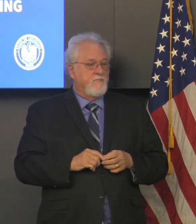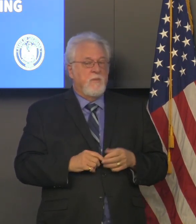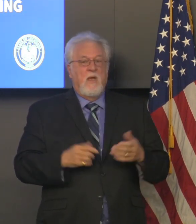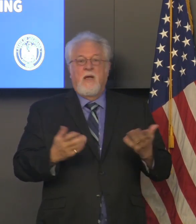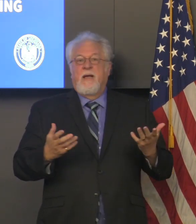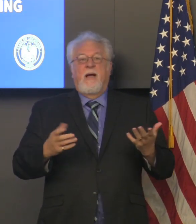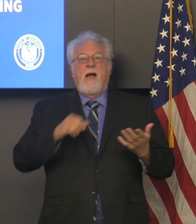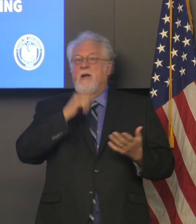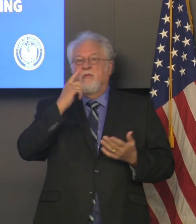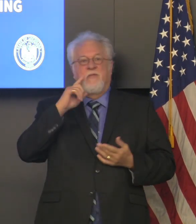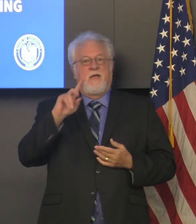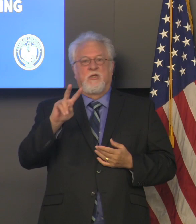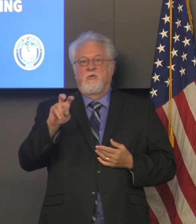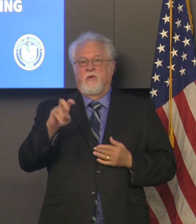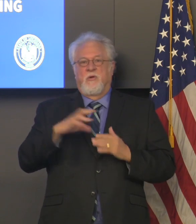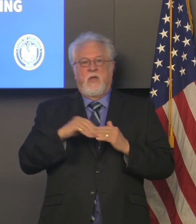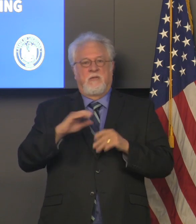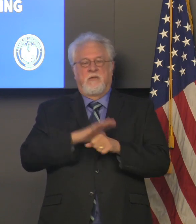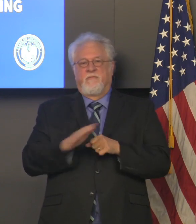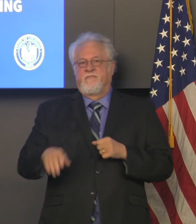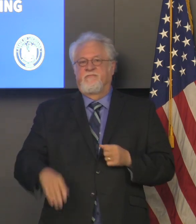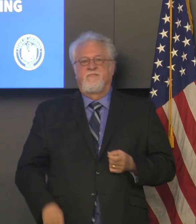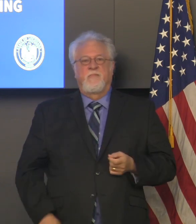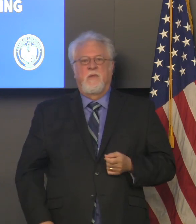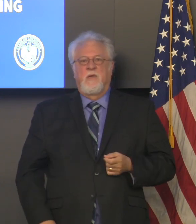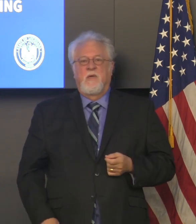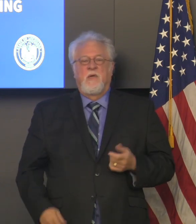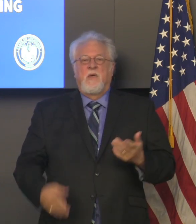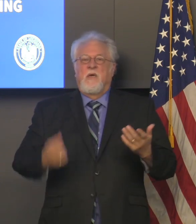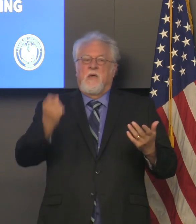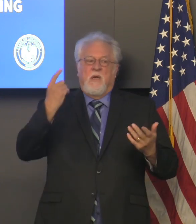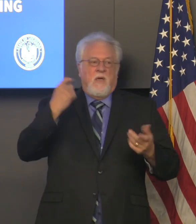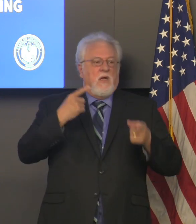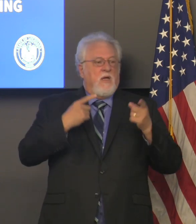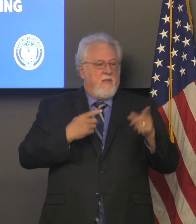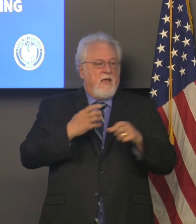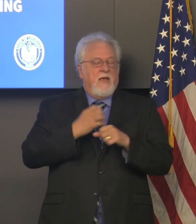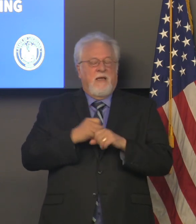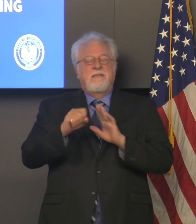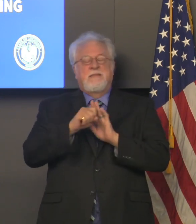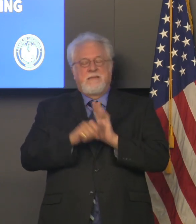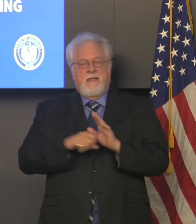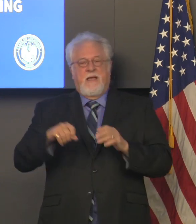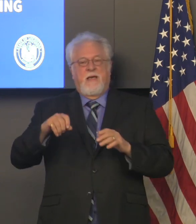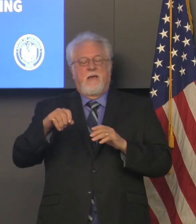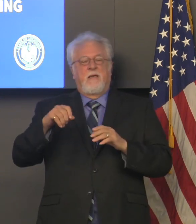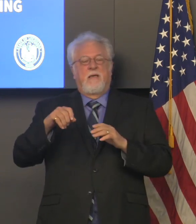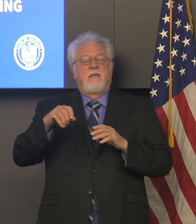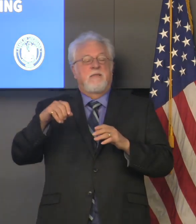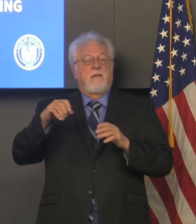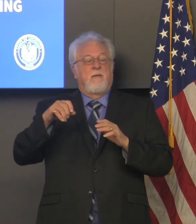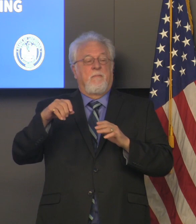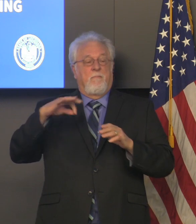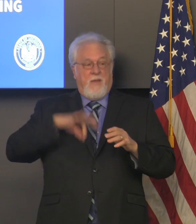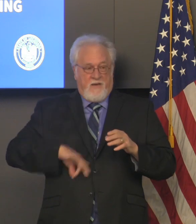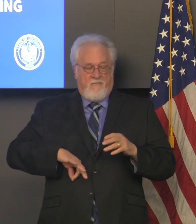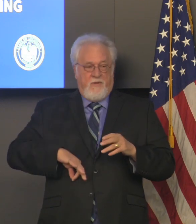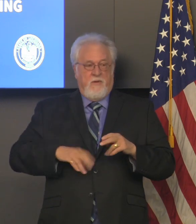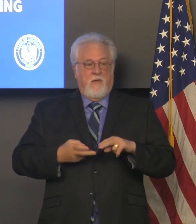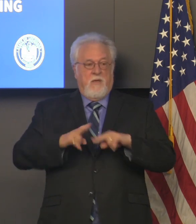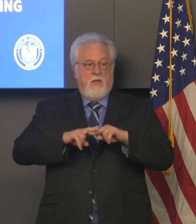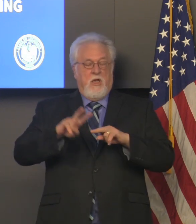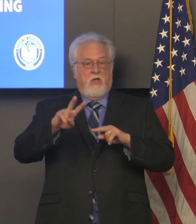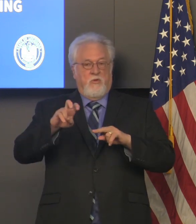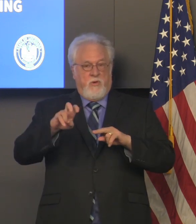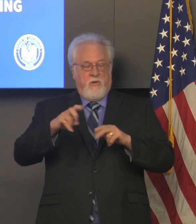I don't think $200 is enough. And now you got to understand, they do get the state benefit on top of that $200, and then there's the